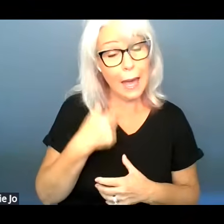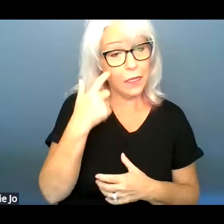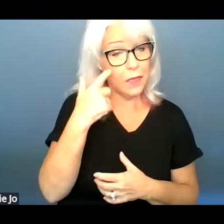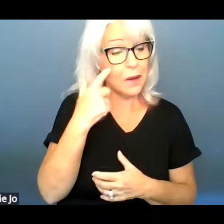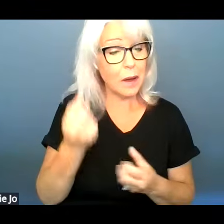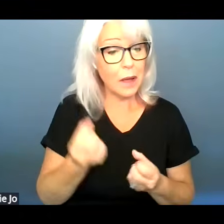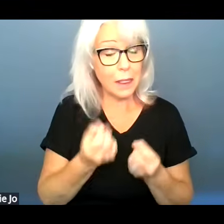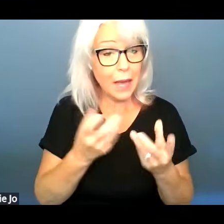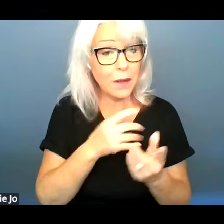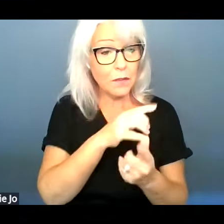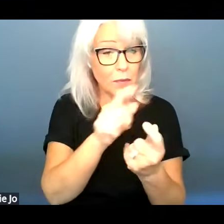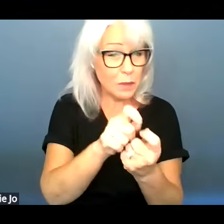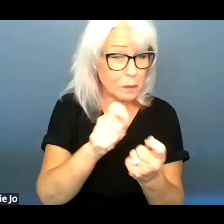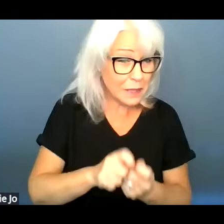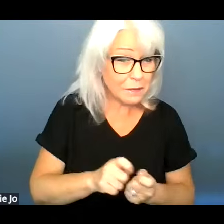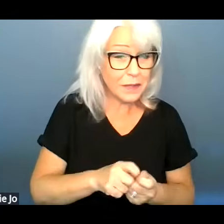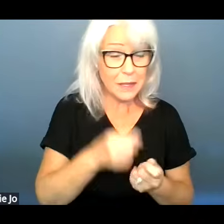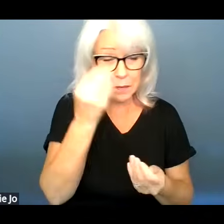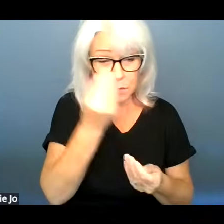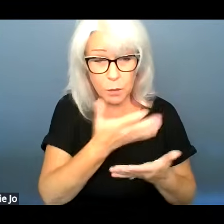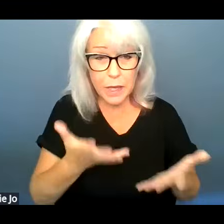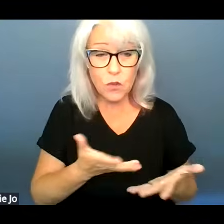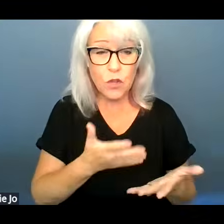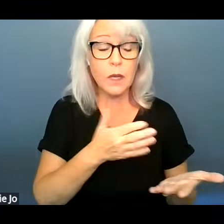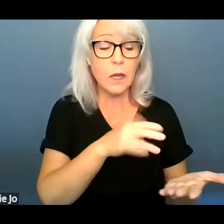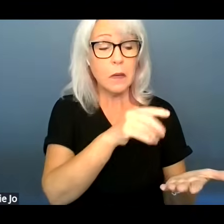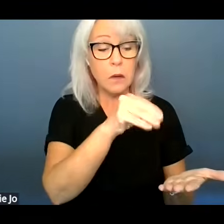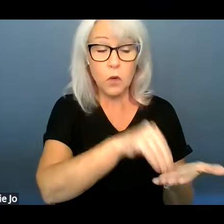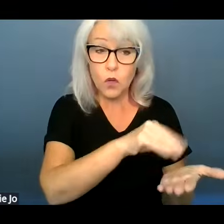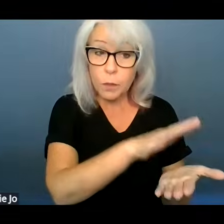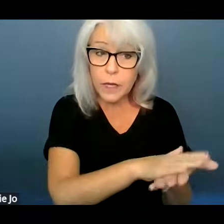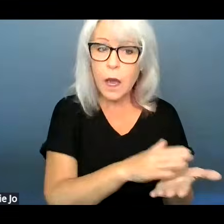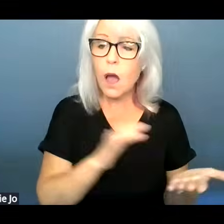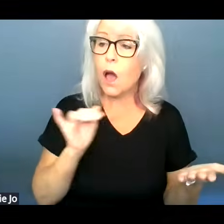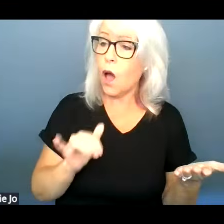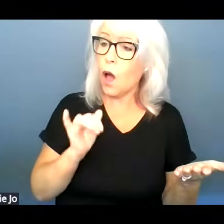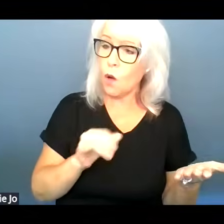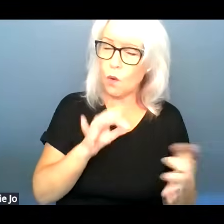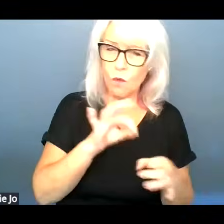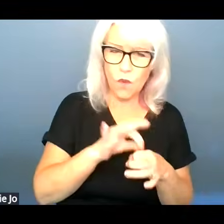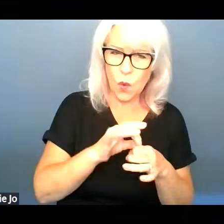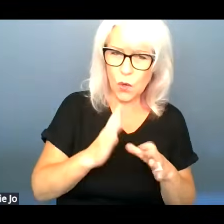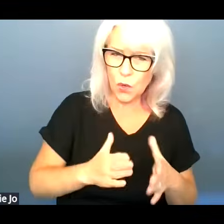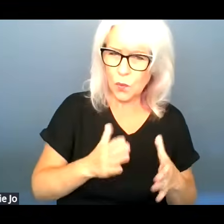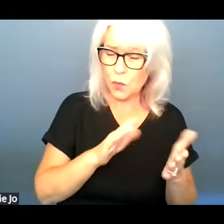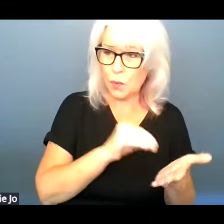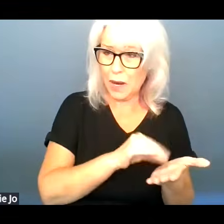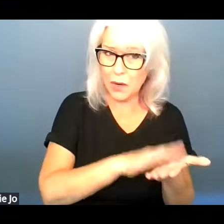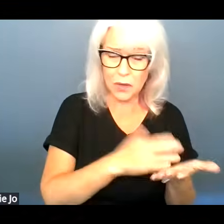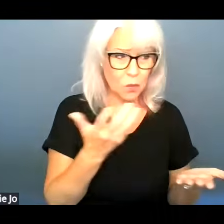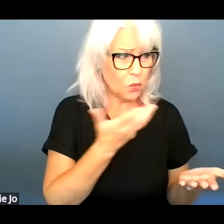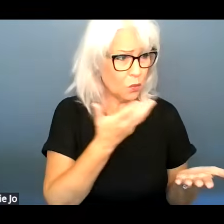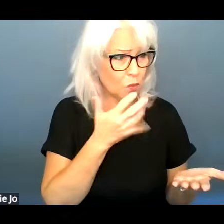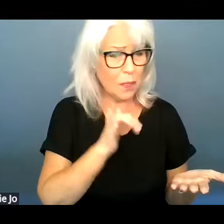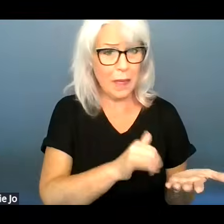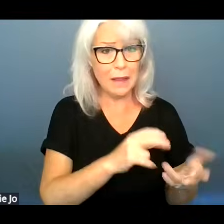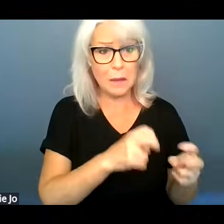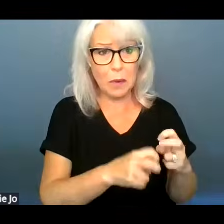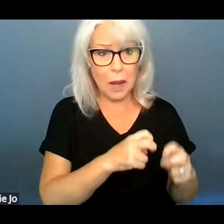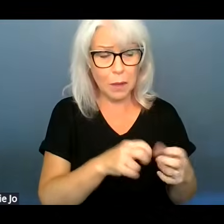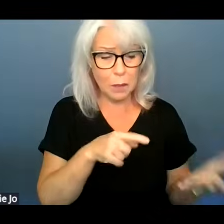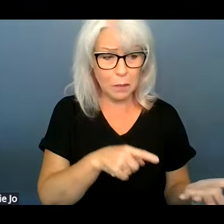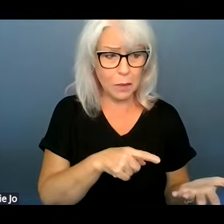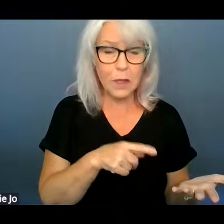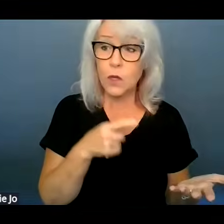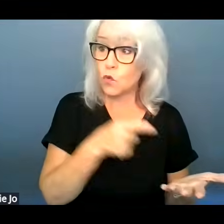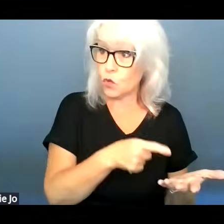here that would have alerted a voter to say, oh yeah, okay, she's canceling voter records. That's an issue. Or she's canceling voter